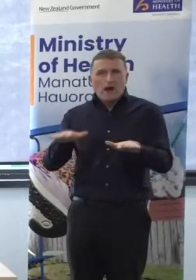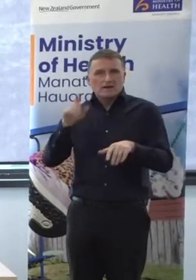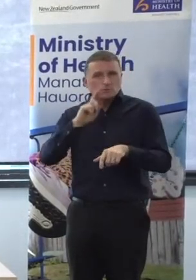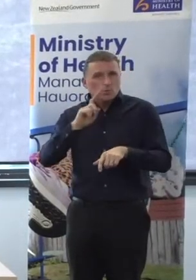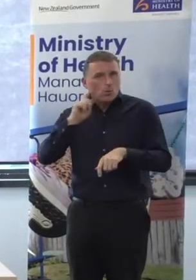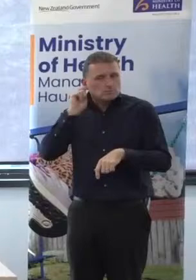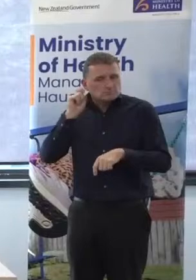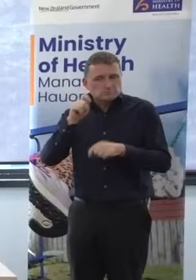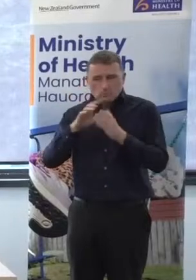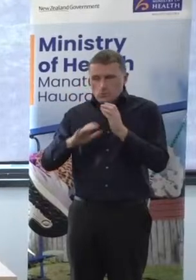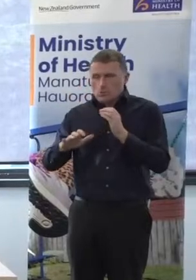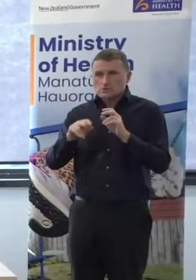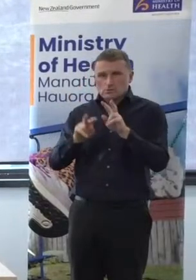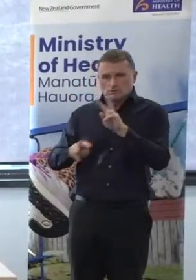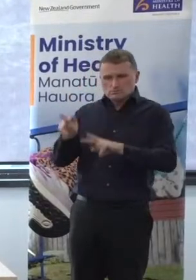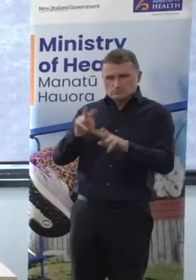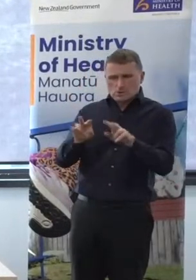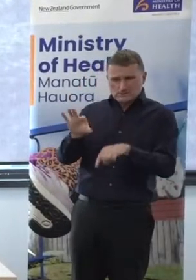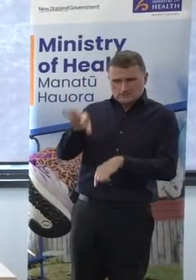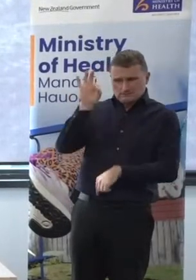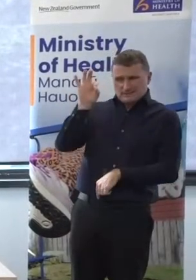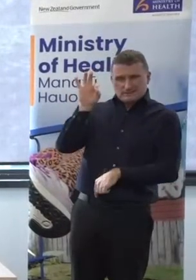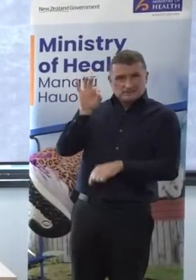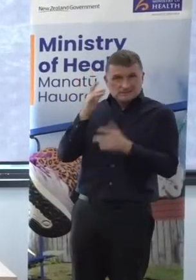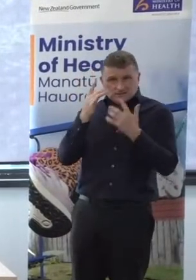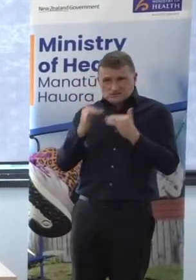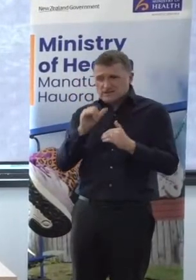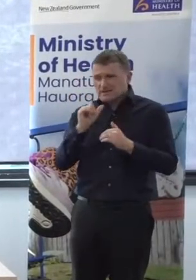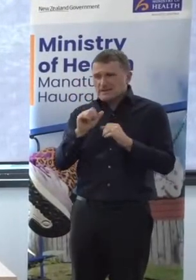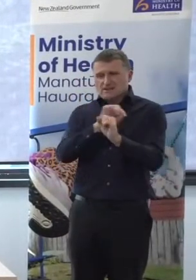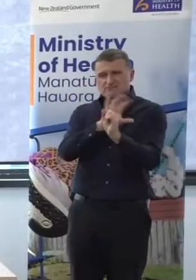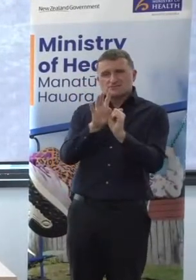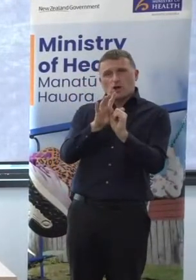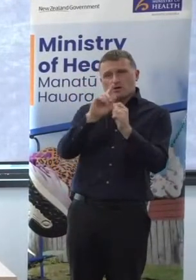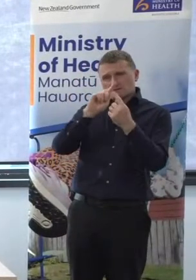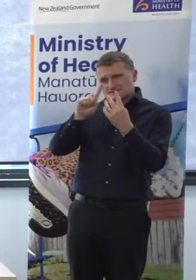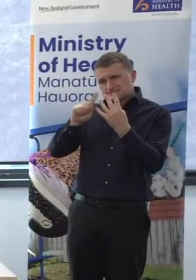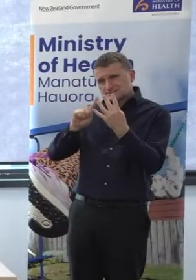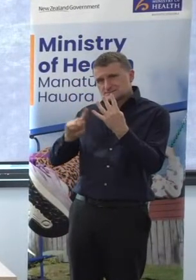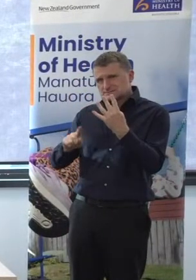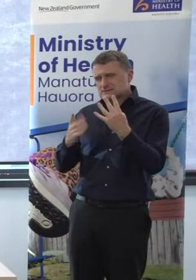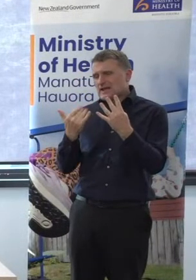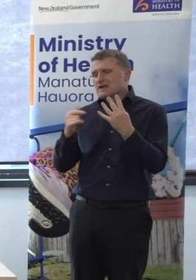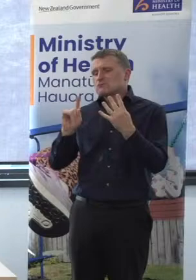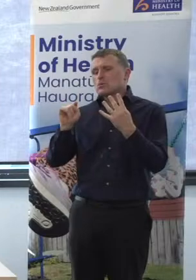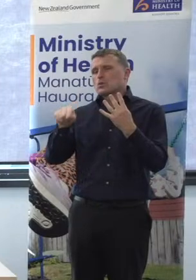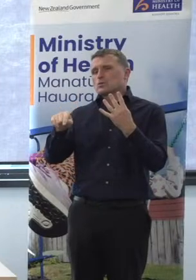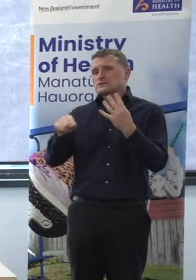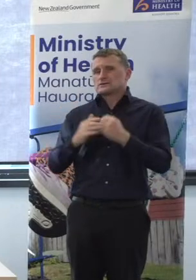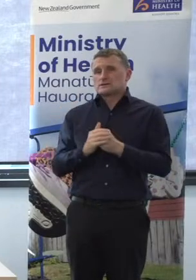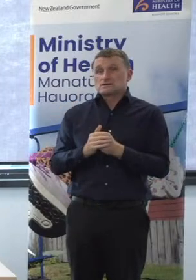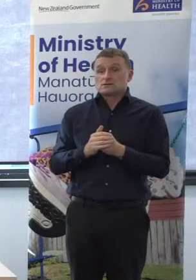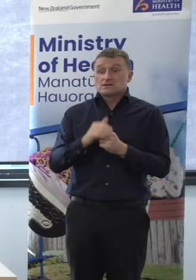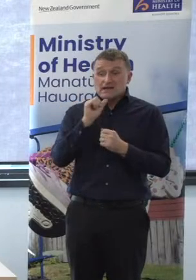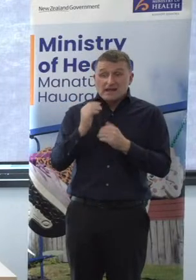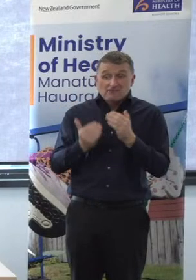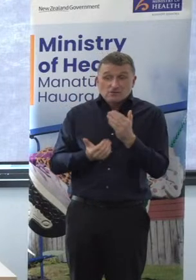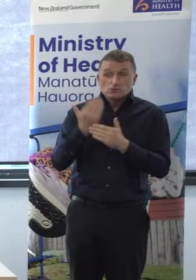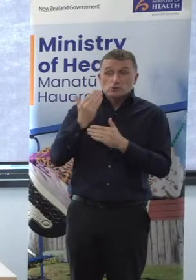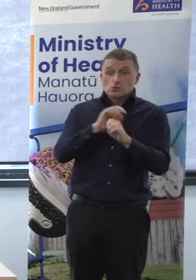detect whether a particular variant is present in the wastewater. And this gives us an indication of whether a new variant may